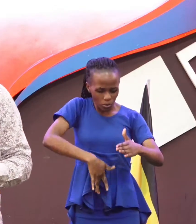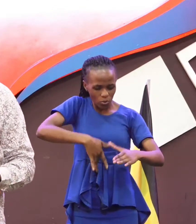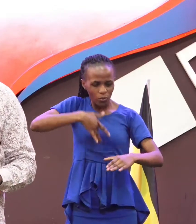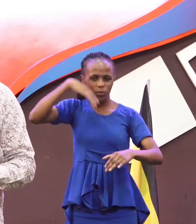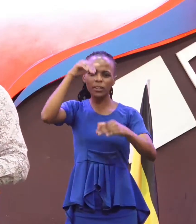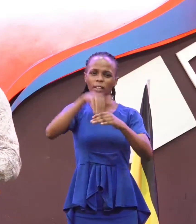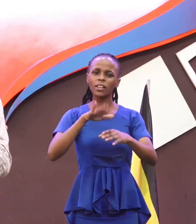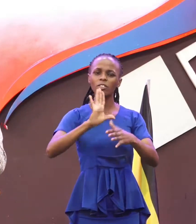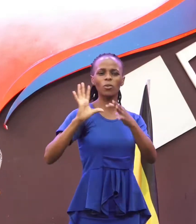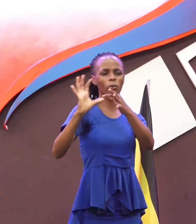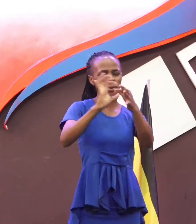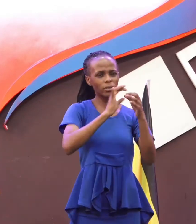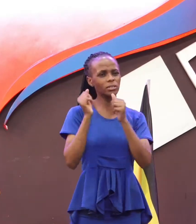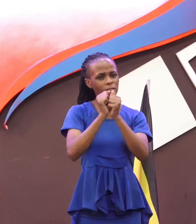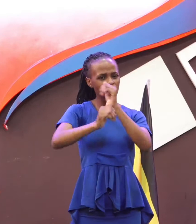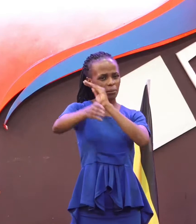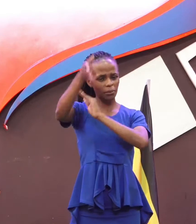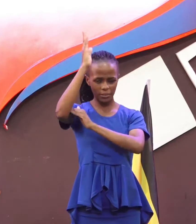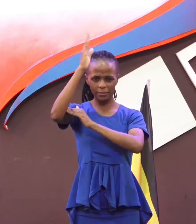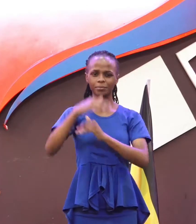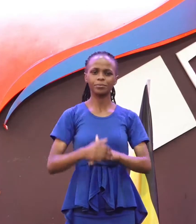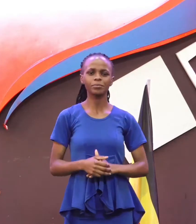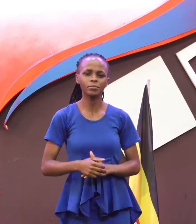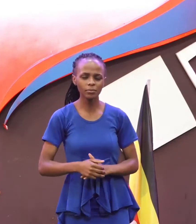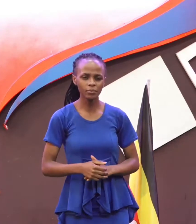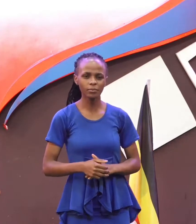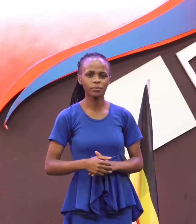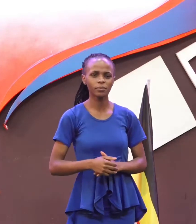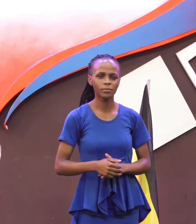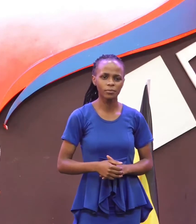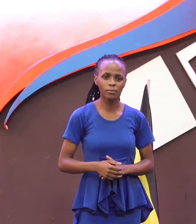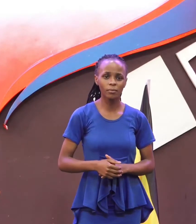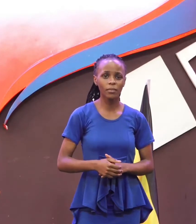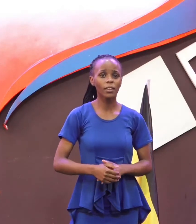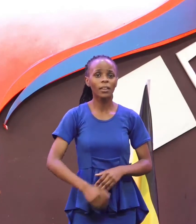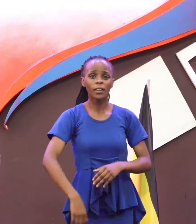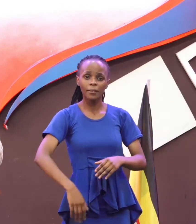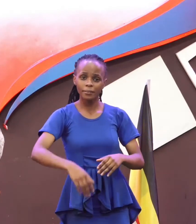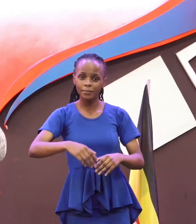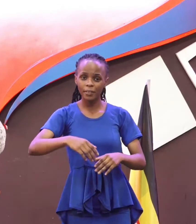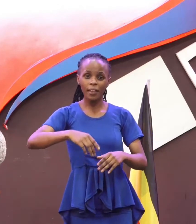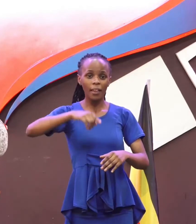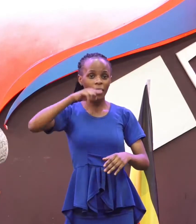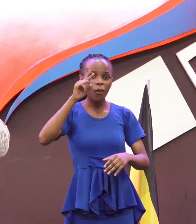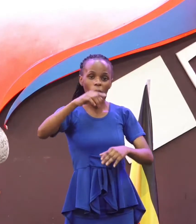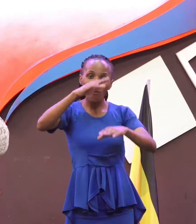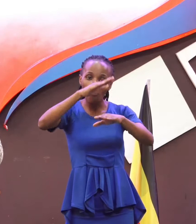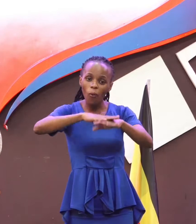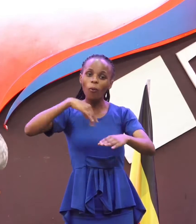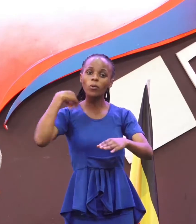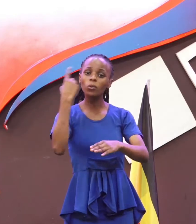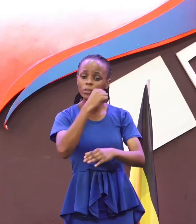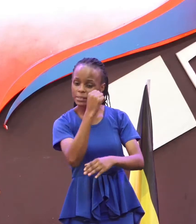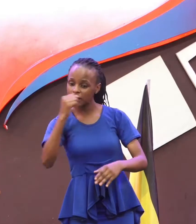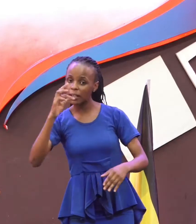side of the words of the people, but be on the side of according to how you feel or what you hear on the side of God. Oli ku ludda ki?